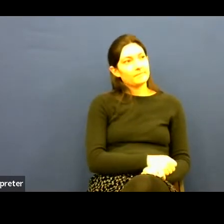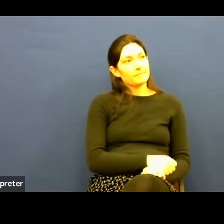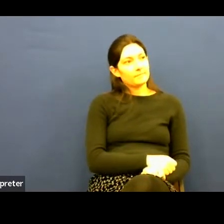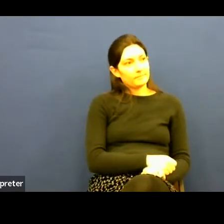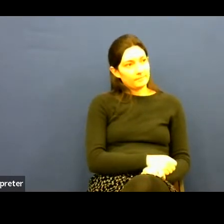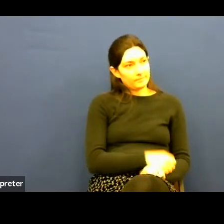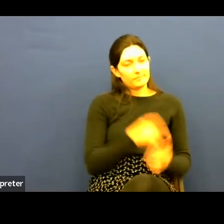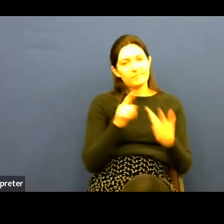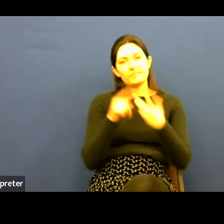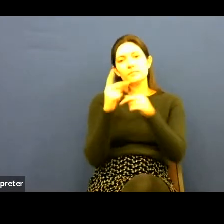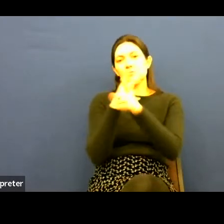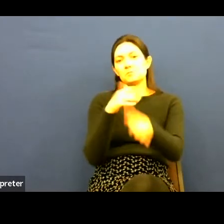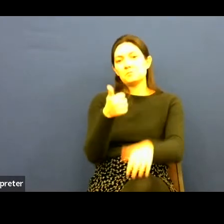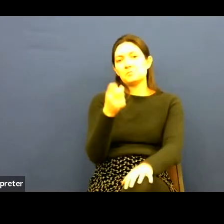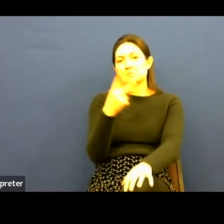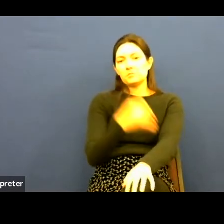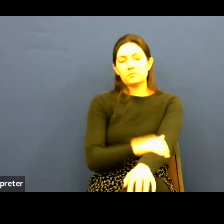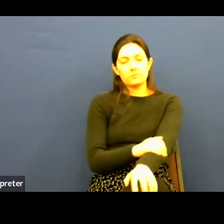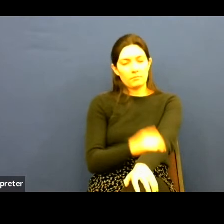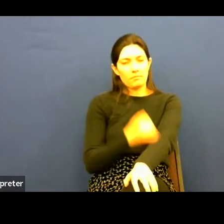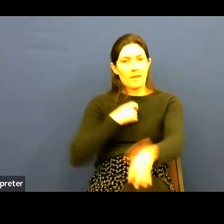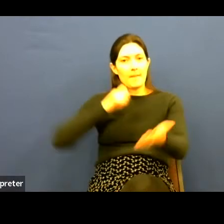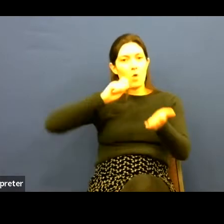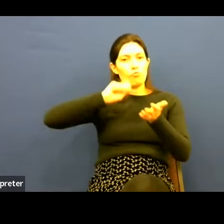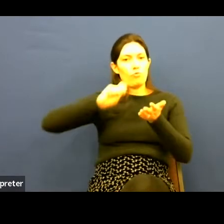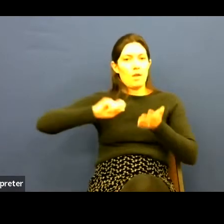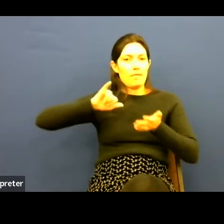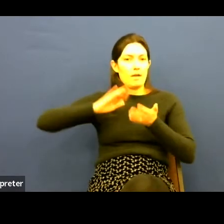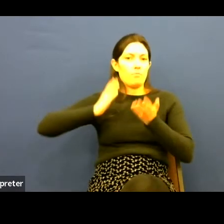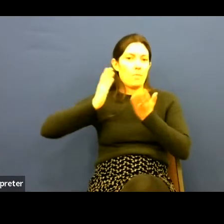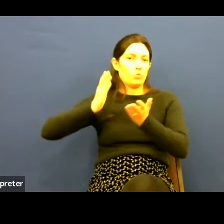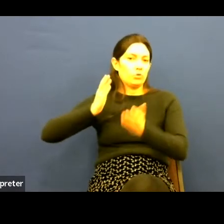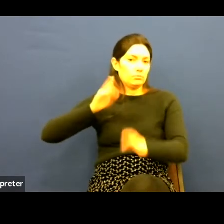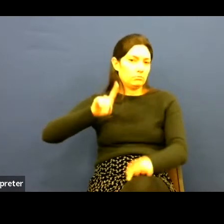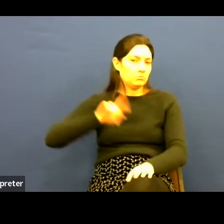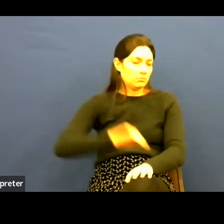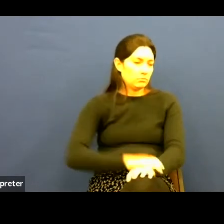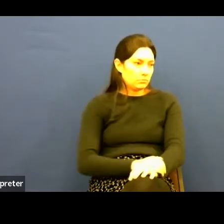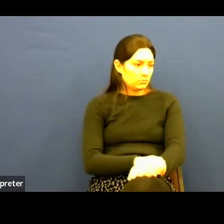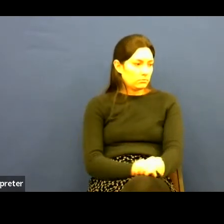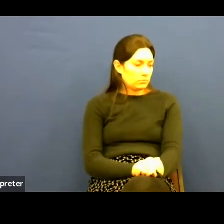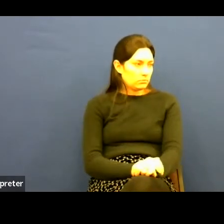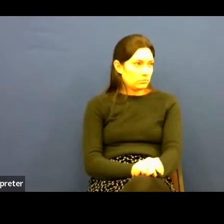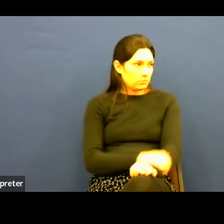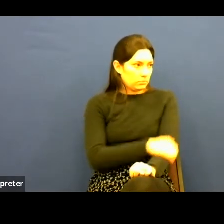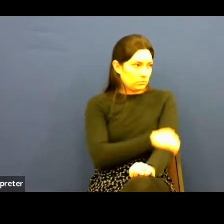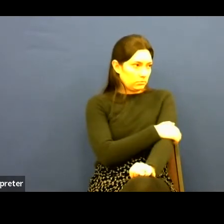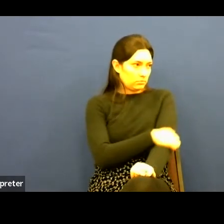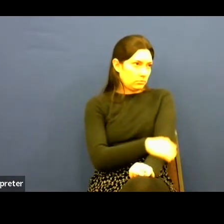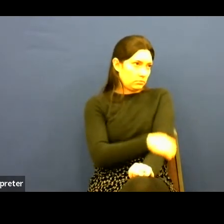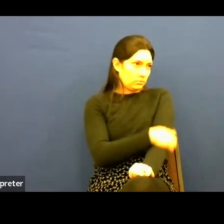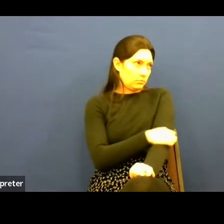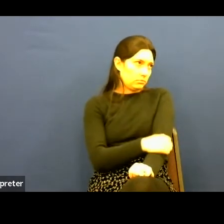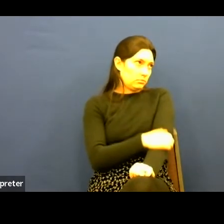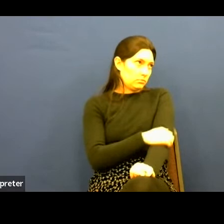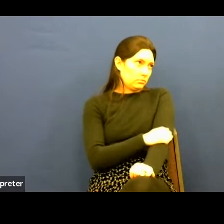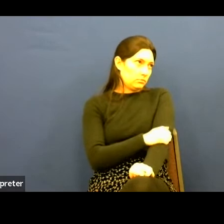Okay. I'm just finishing up the conditions that I would want to see on this.